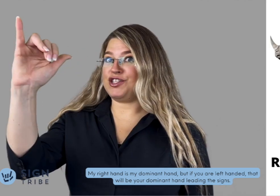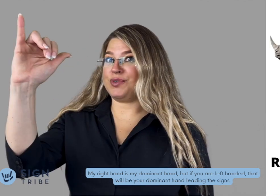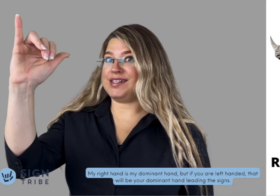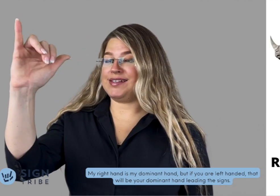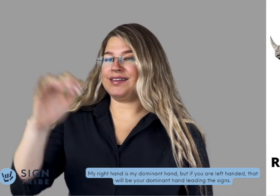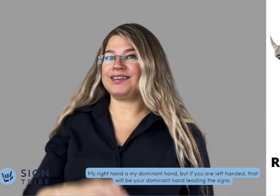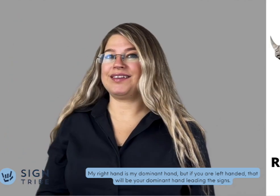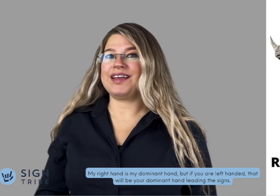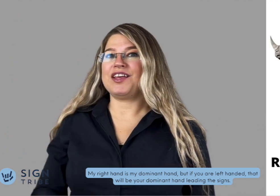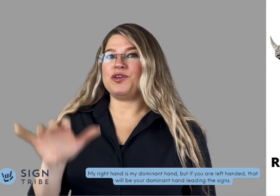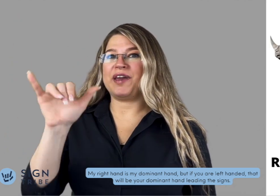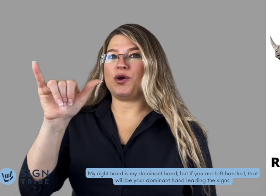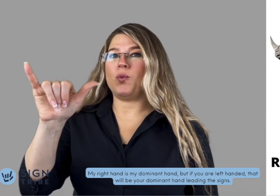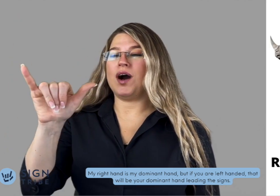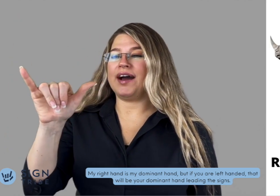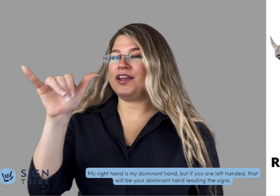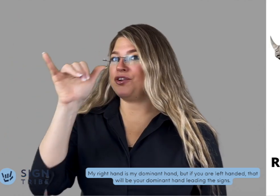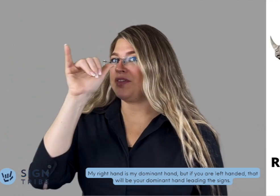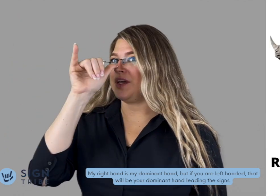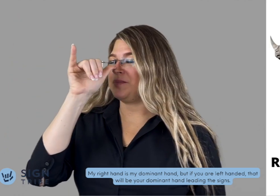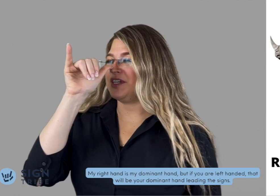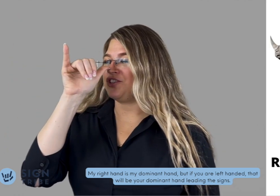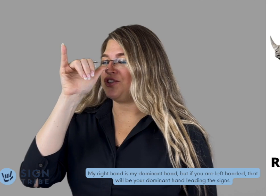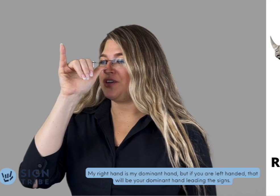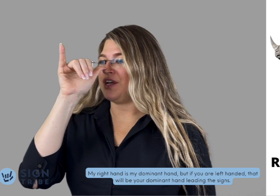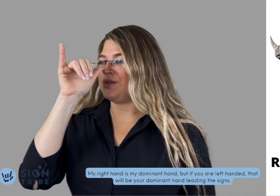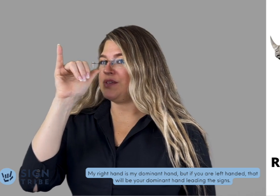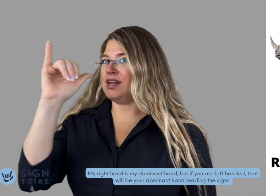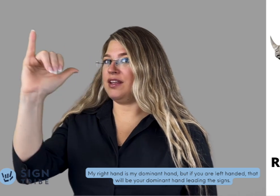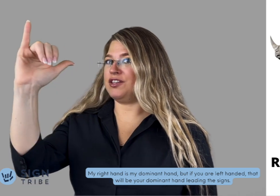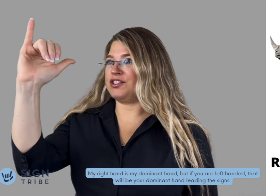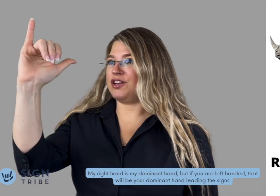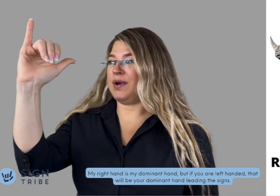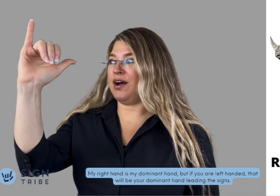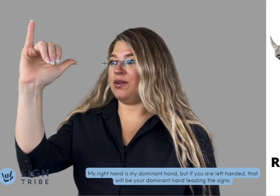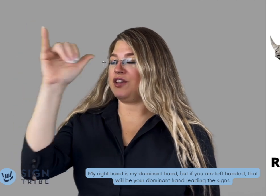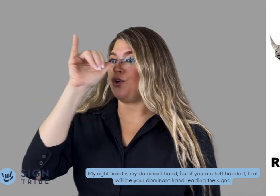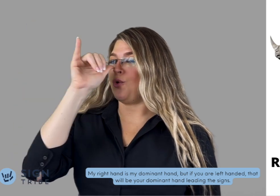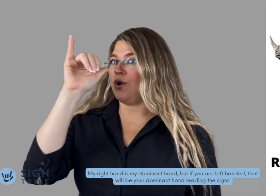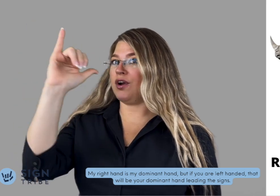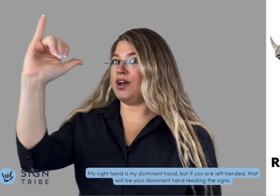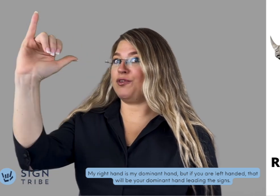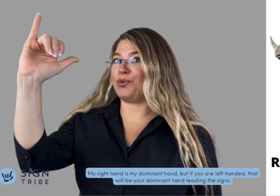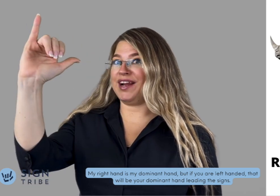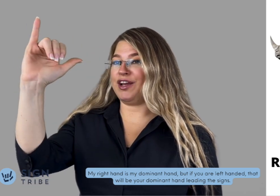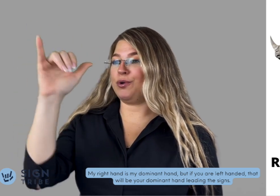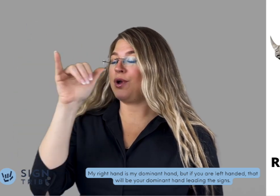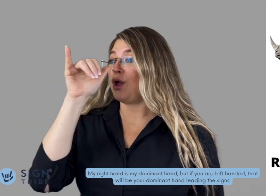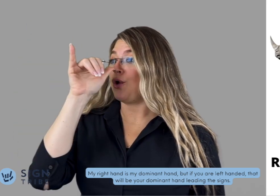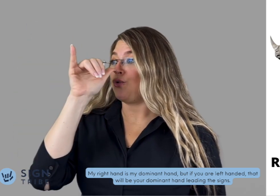Rhinoceros. You make a Y and your thumb touches your nose and then just go out like the horn of a rhino